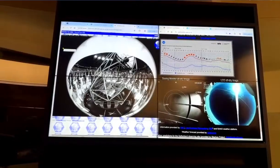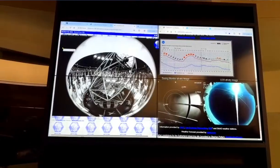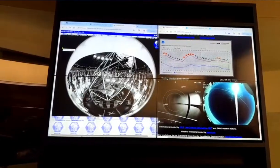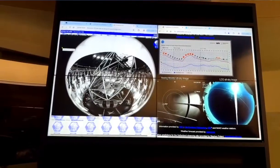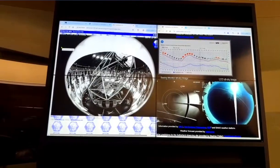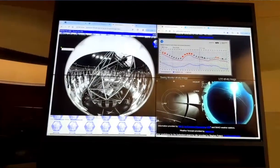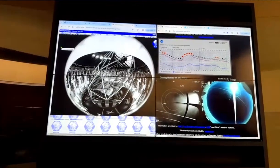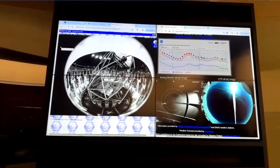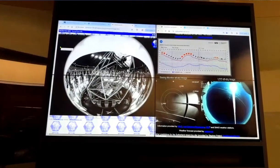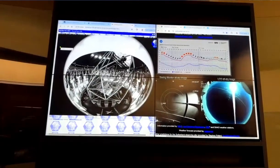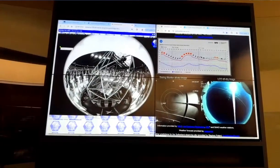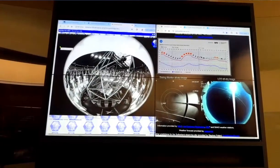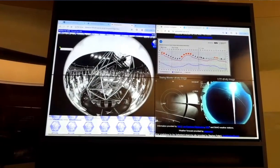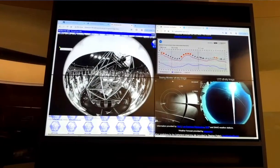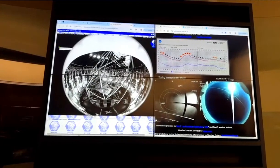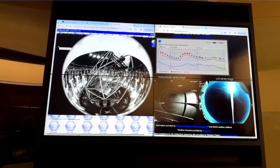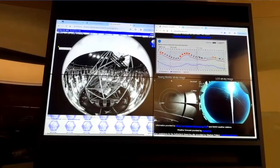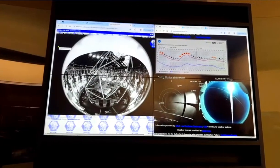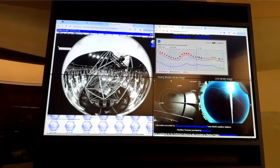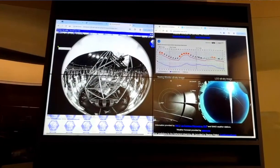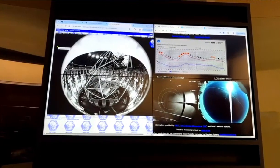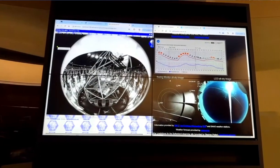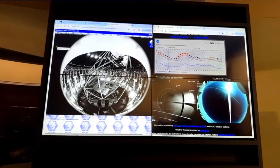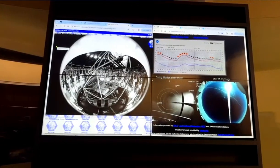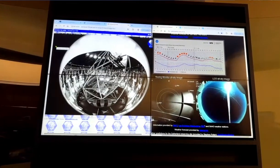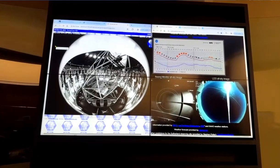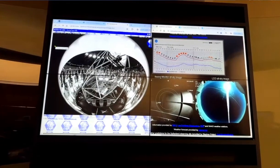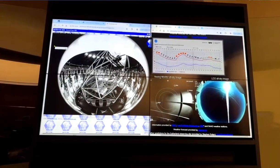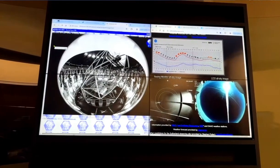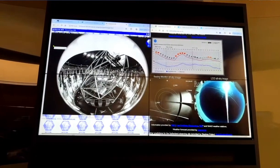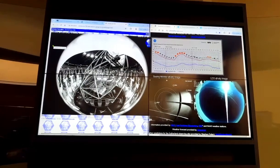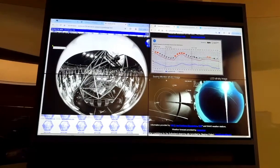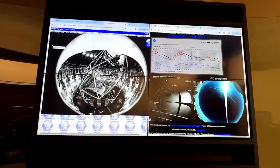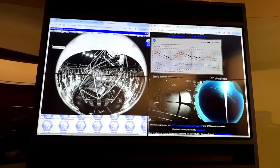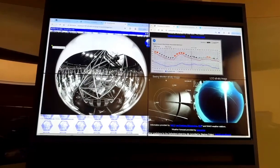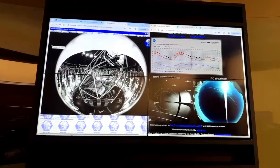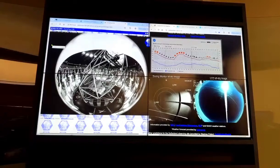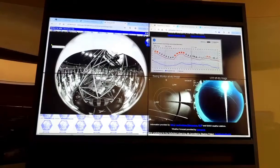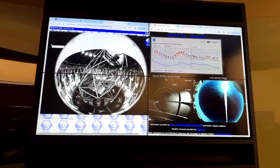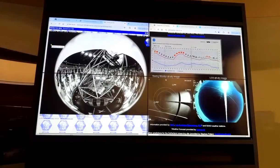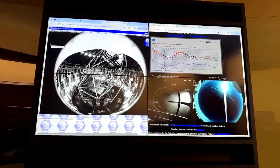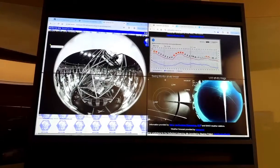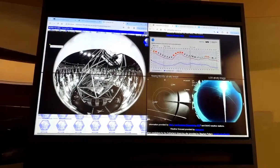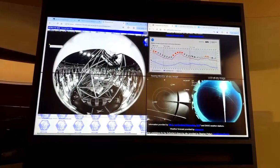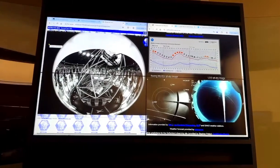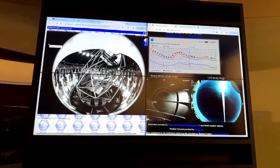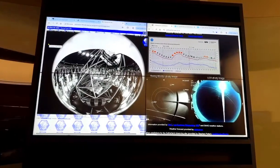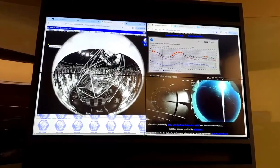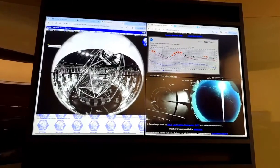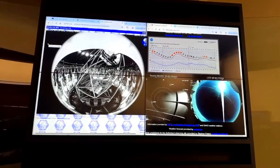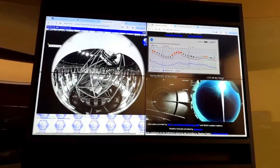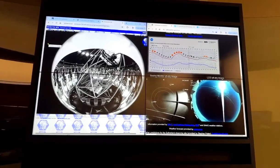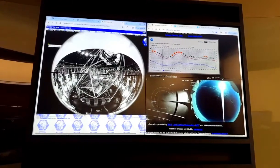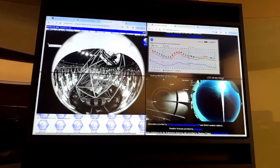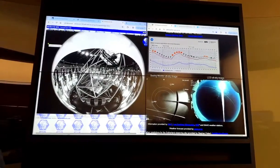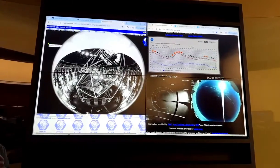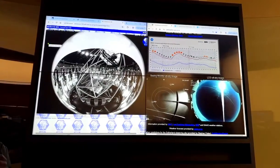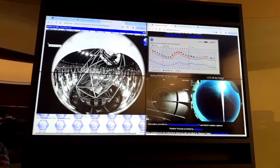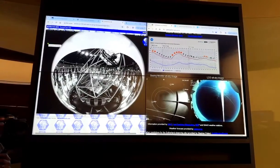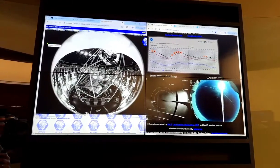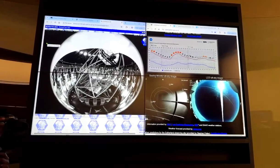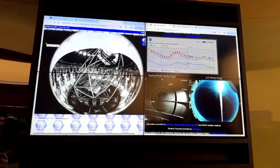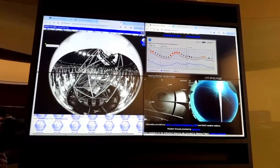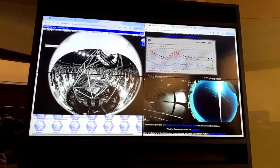know. There's still stars in the sky, so we can still point. It's just we cannot see them because it's daytime. We cannot open the telescope because daytime